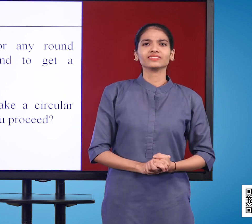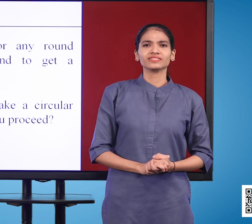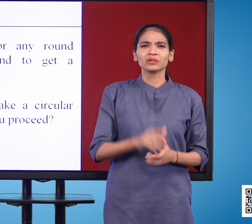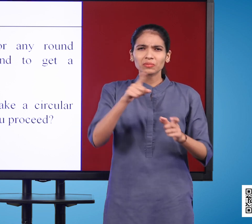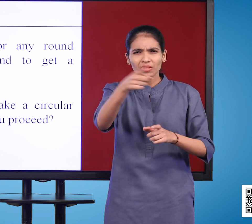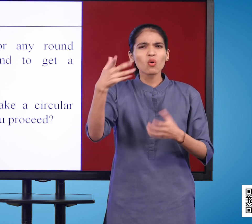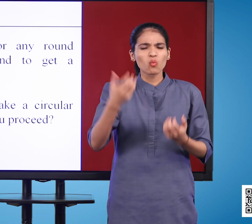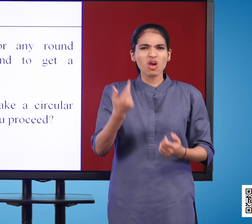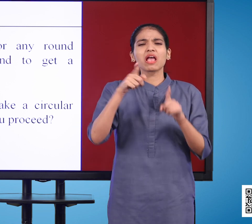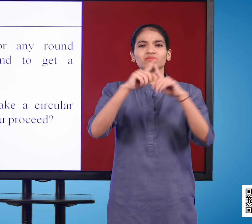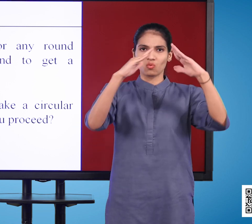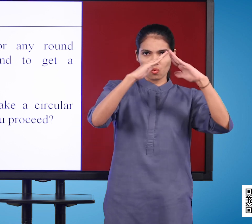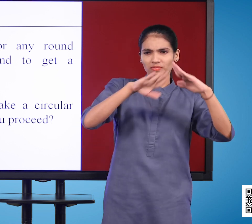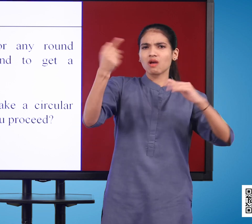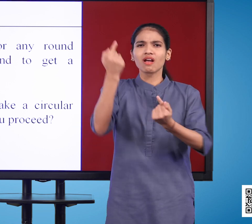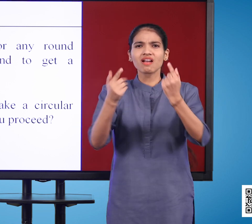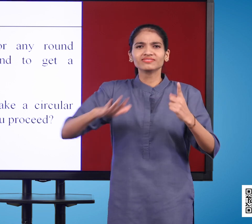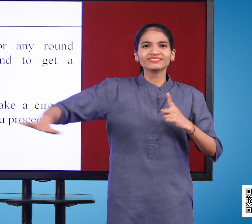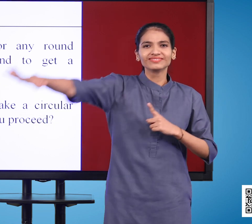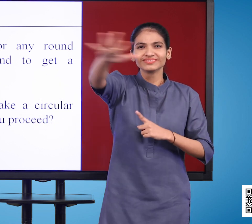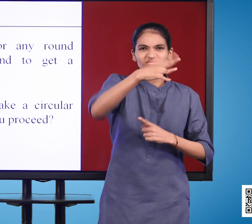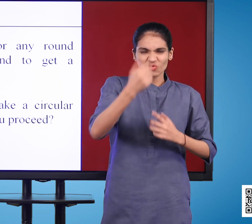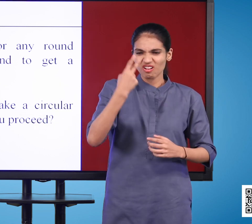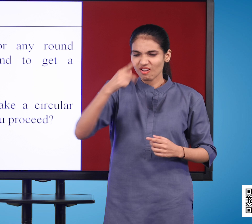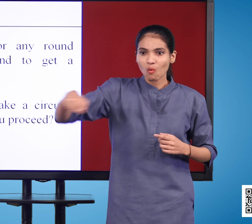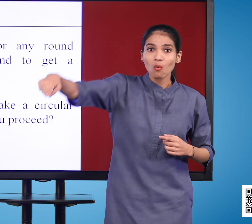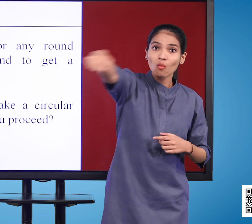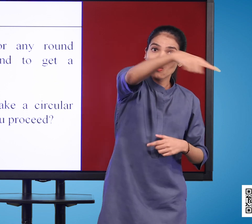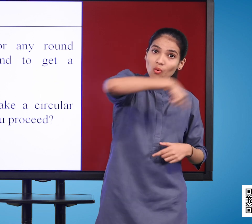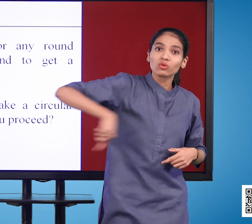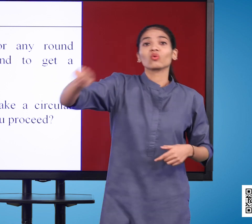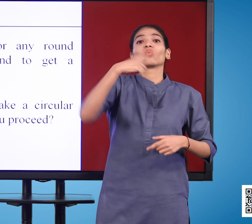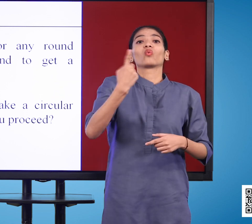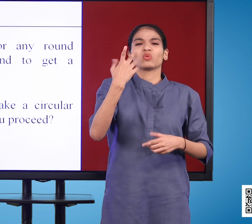If you want to make a circular garden, how will you proceed?